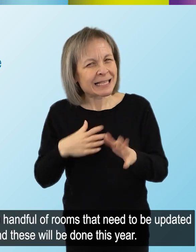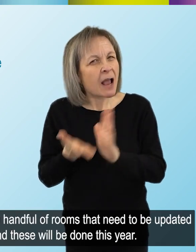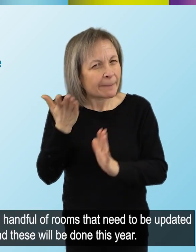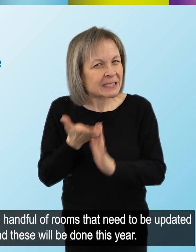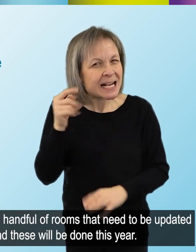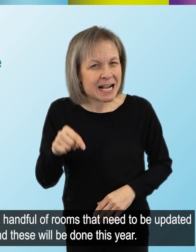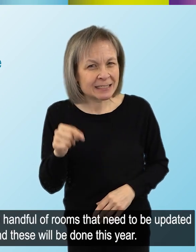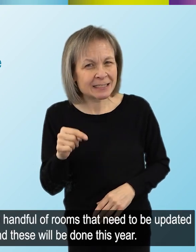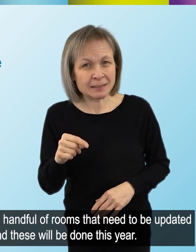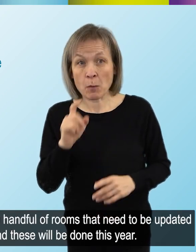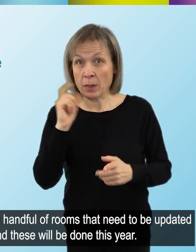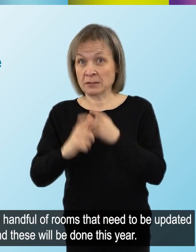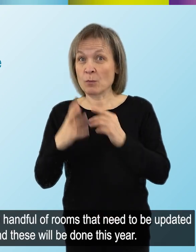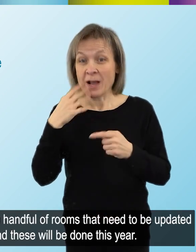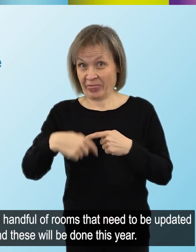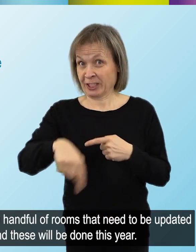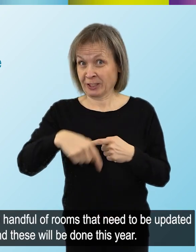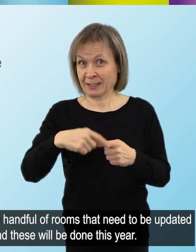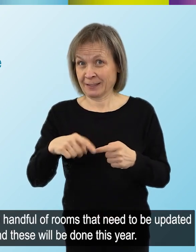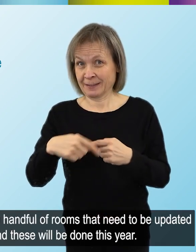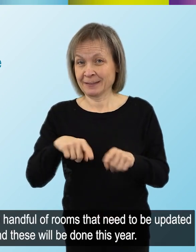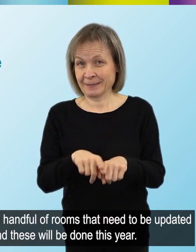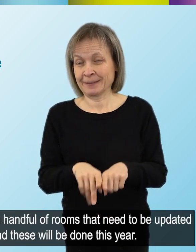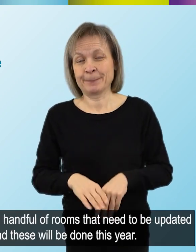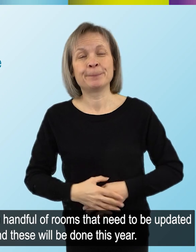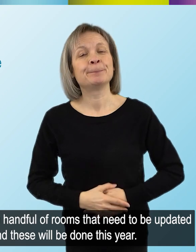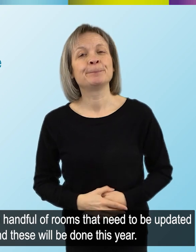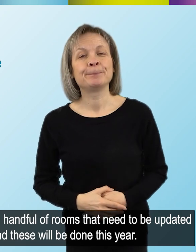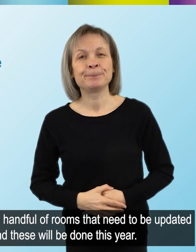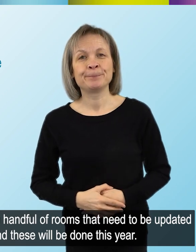There's only a handful of rooms that need to be updated, and these will be done this year.